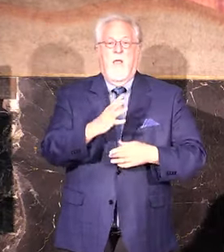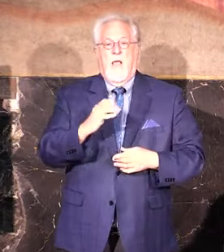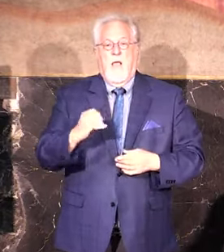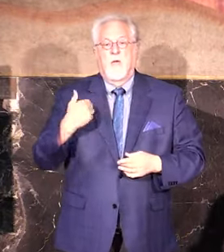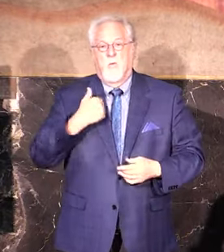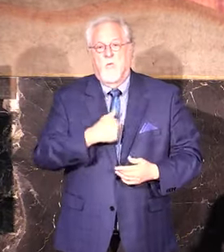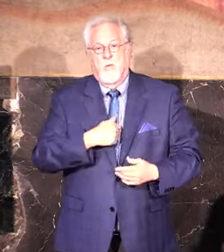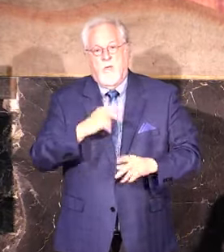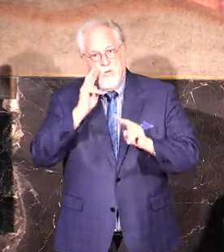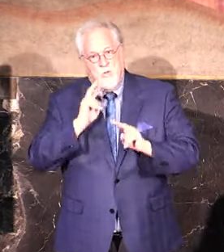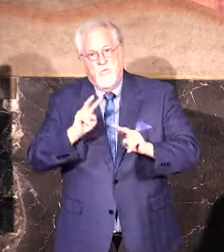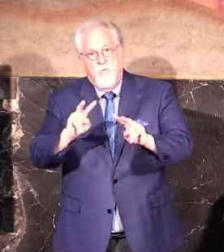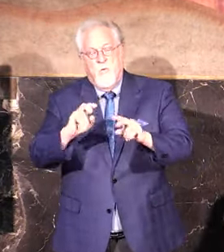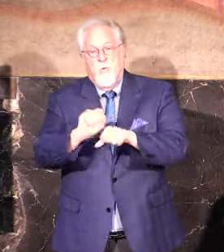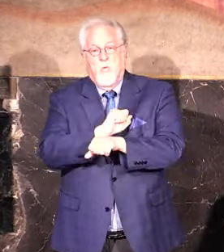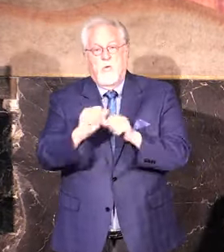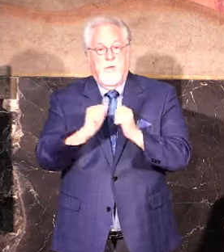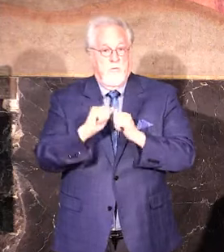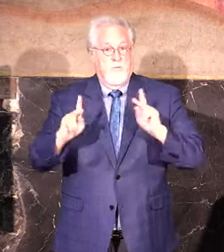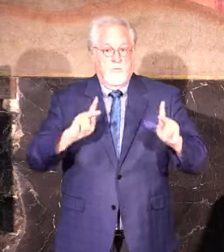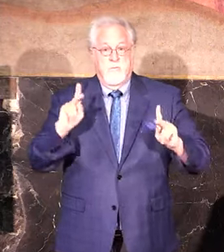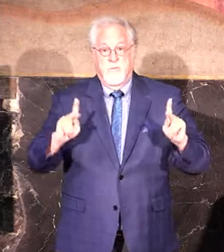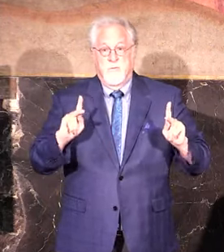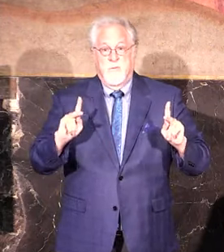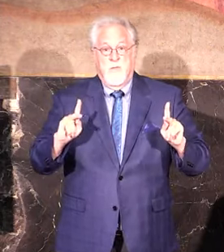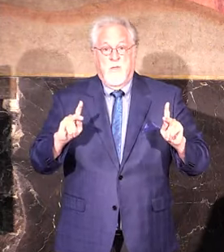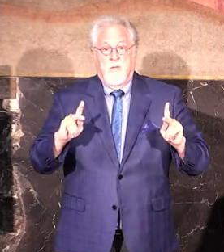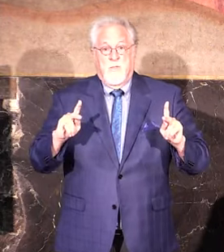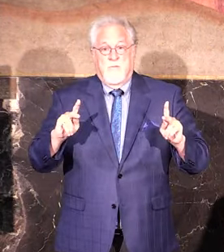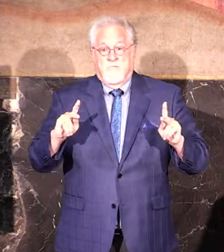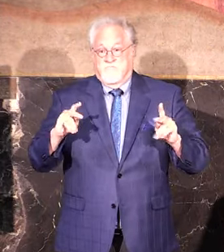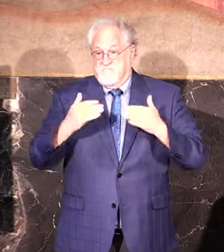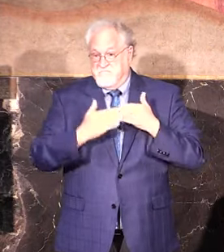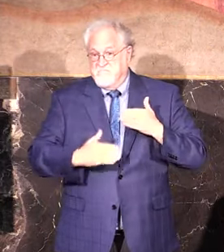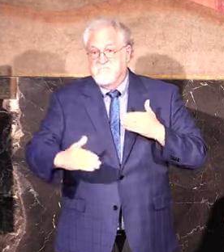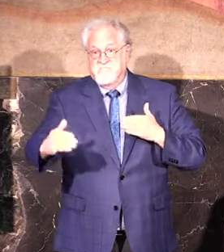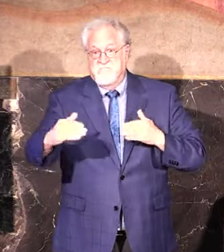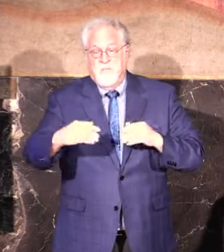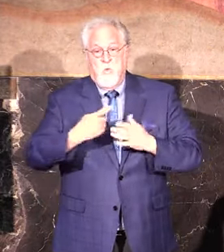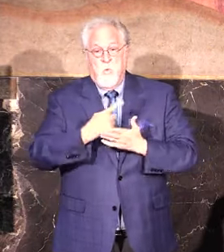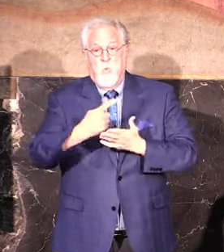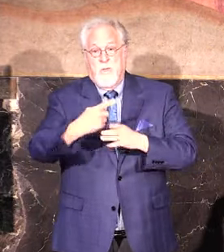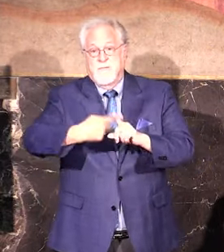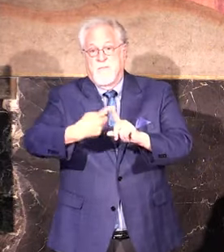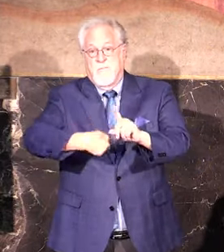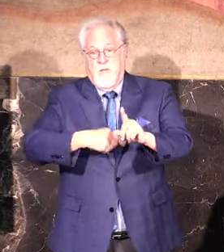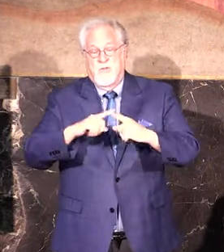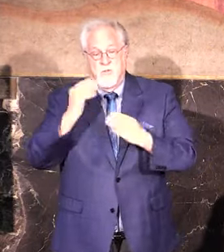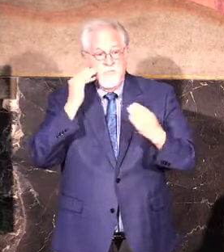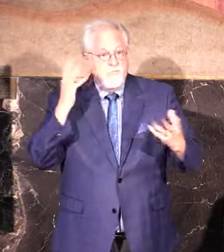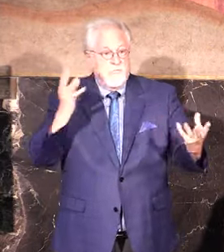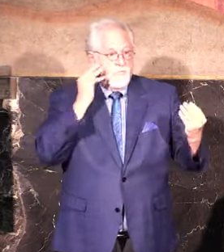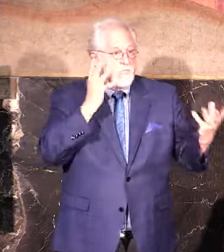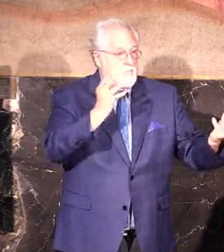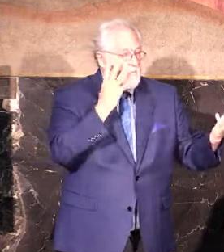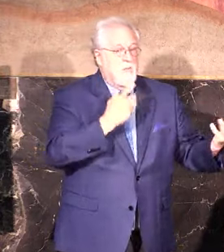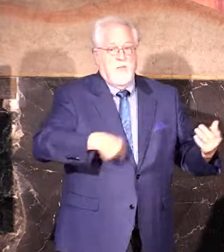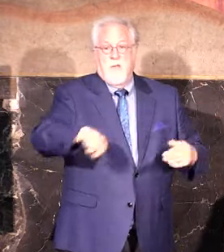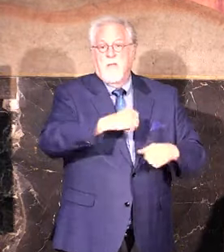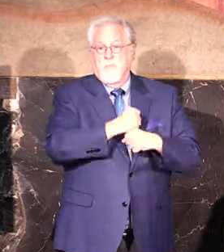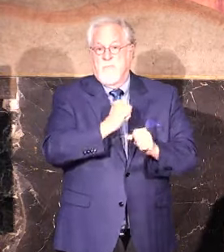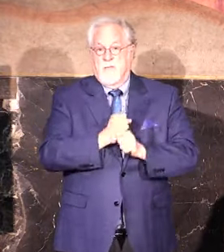look forward to working with the public over the coming weeks and months in order to give them that information so that they can make the